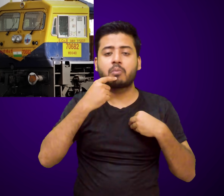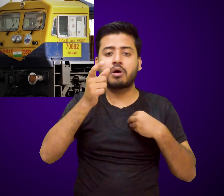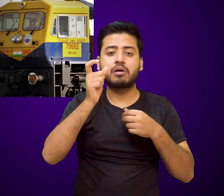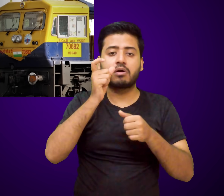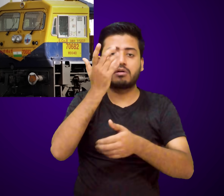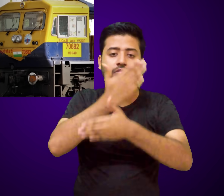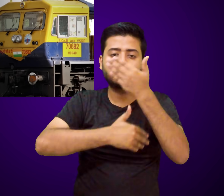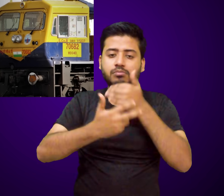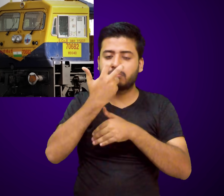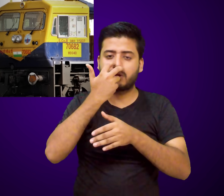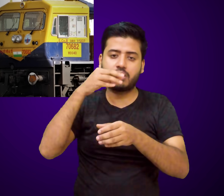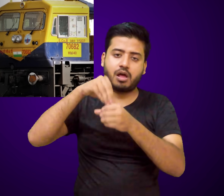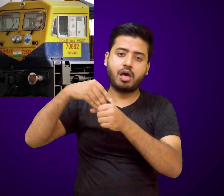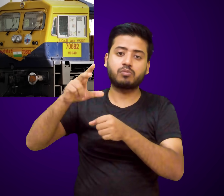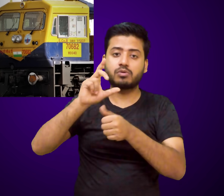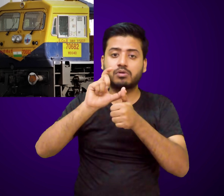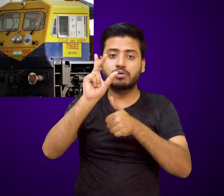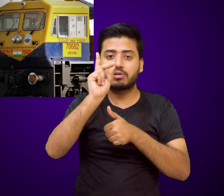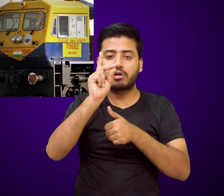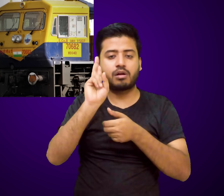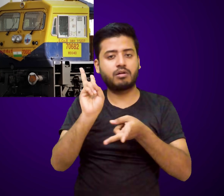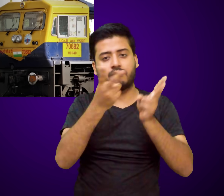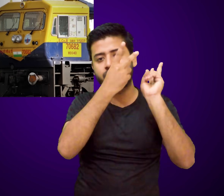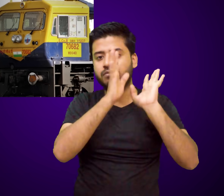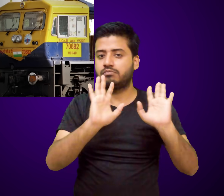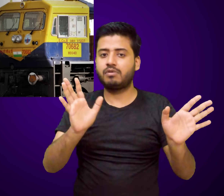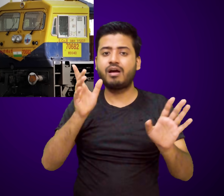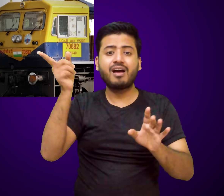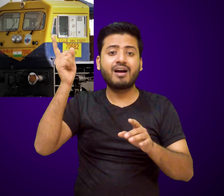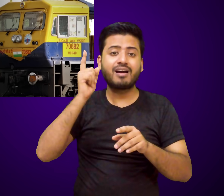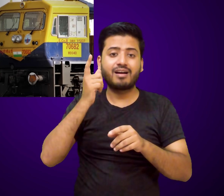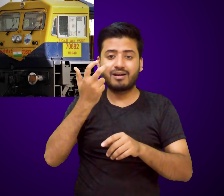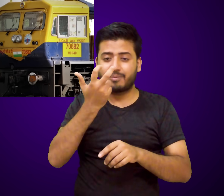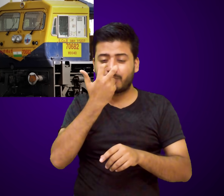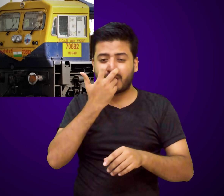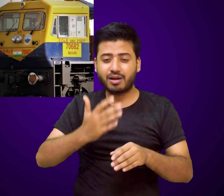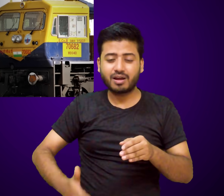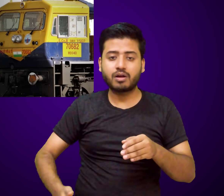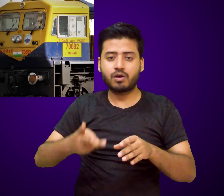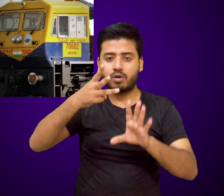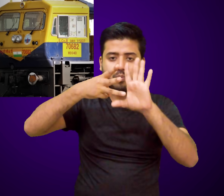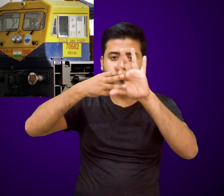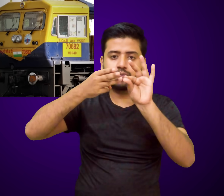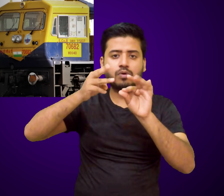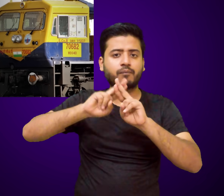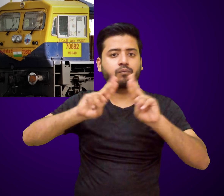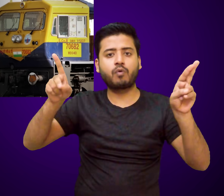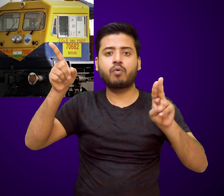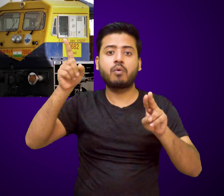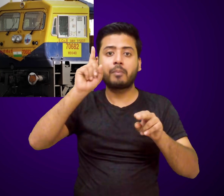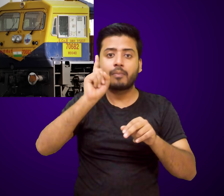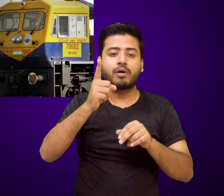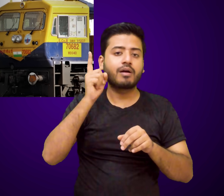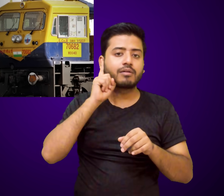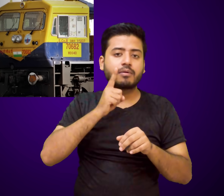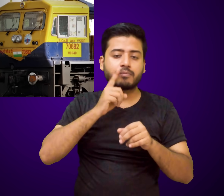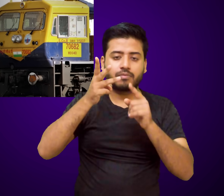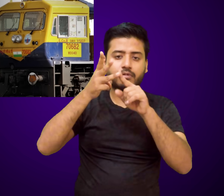Important notes. Concessions generally apply to the basic fare, with some exceptions like Rajdhani Shatabdi Jan Shatabdi